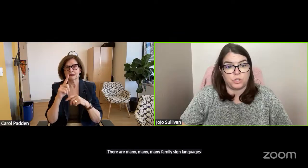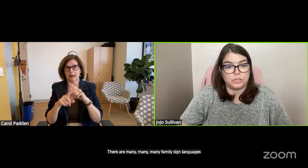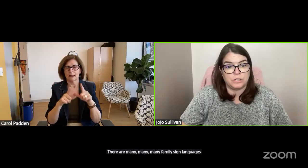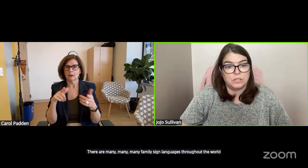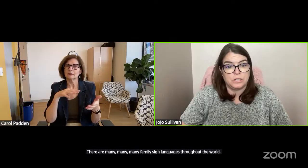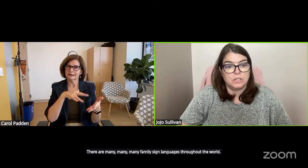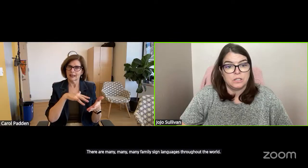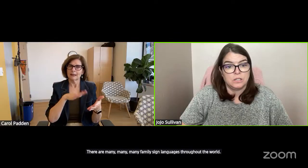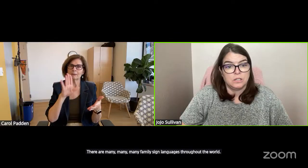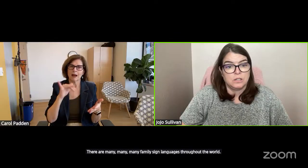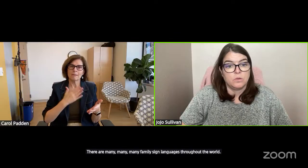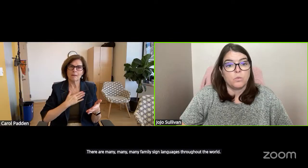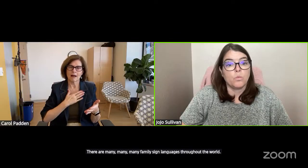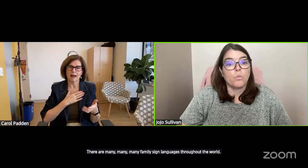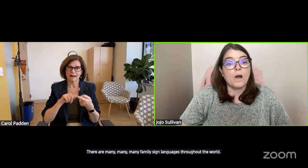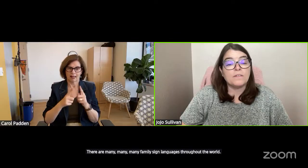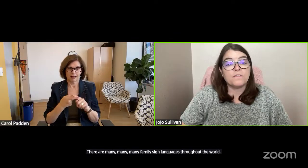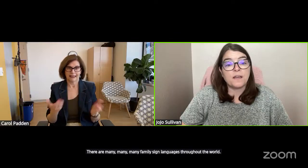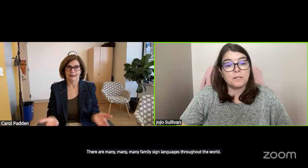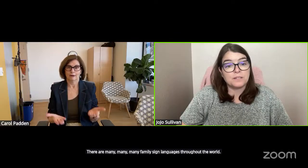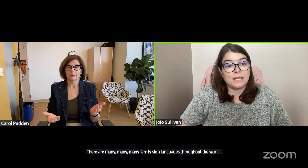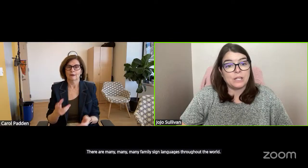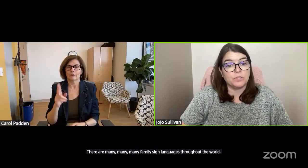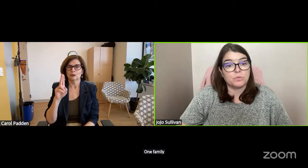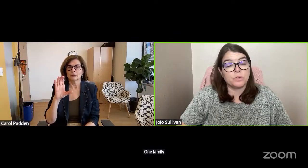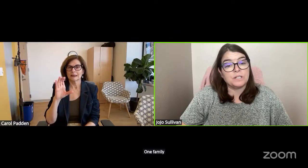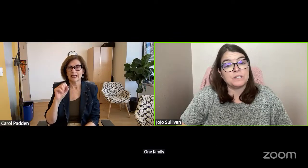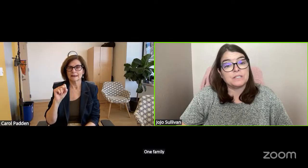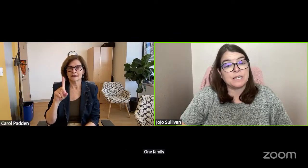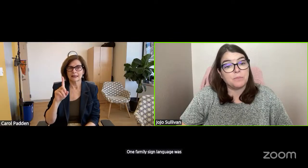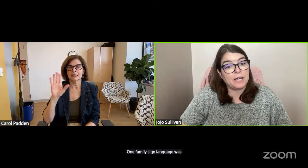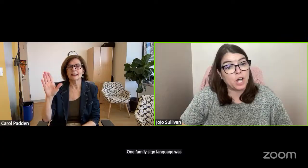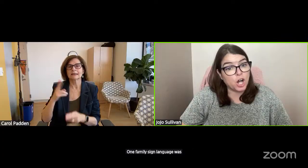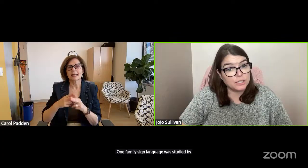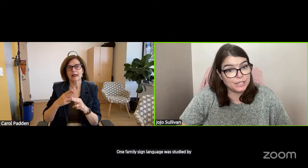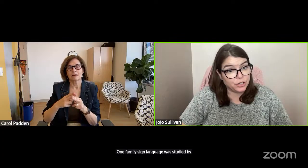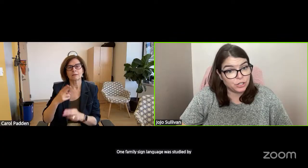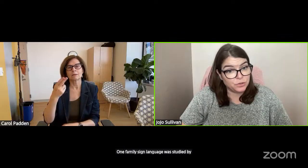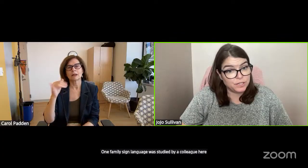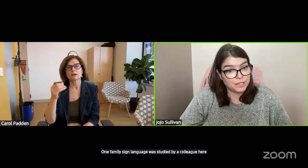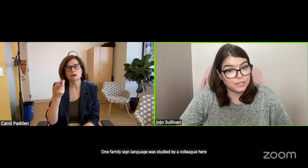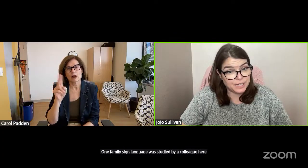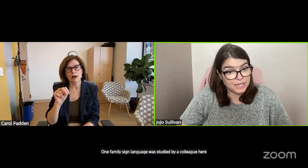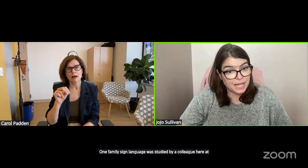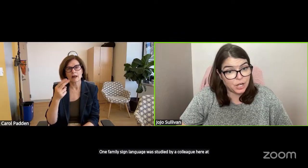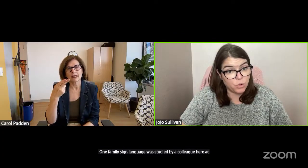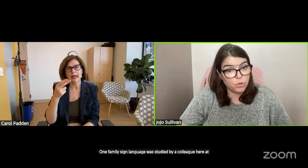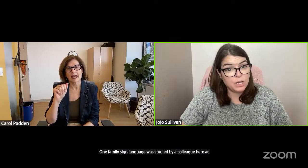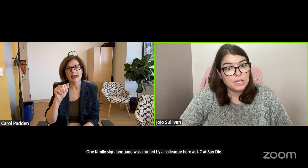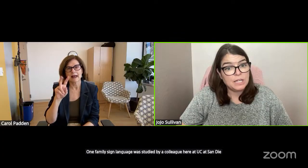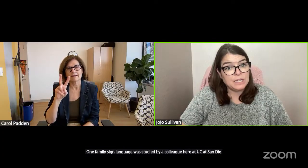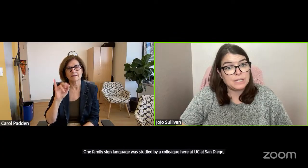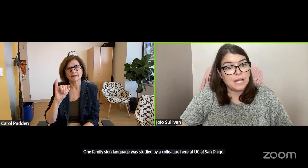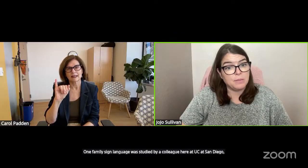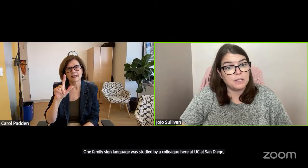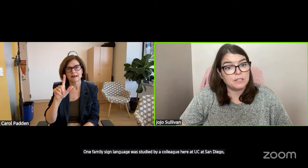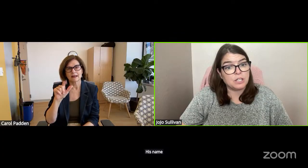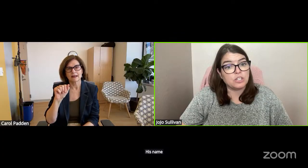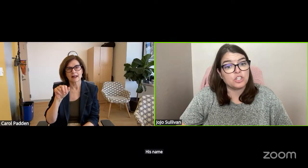world. One family sign language was studied by a colleague here at UC San Diego. His name is